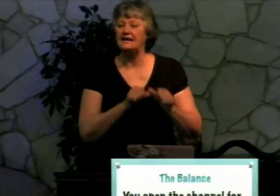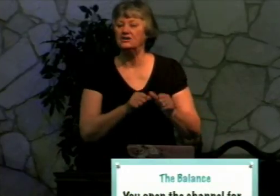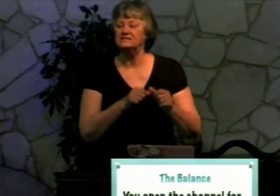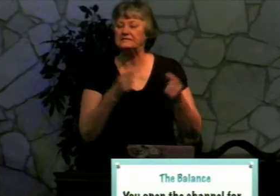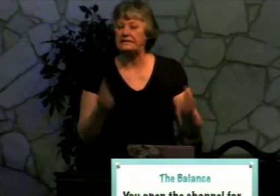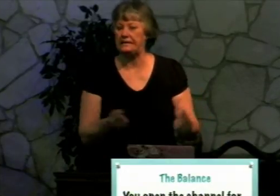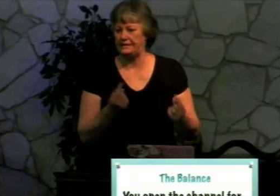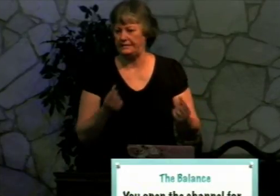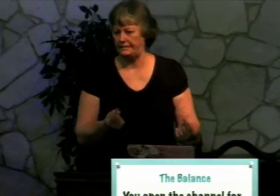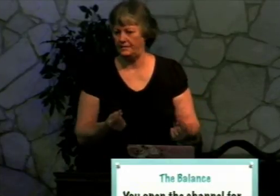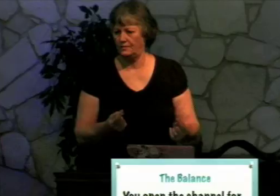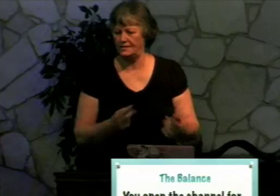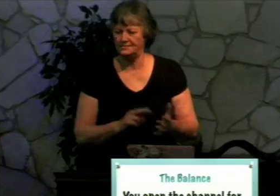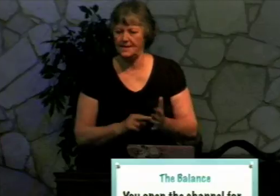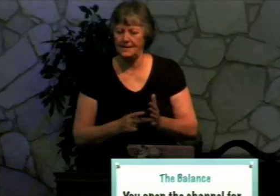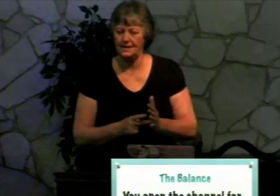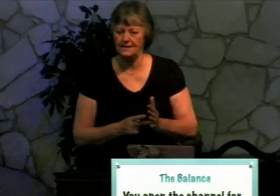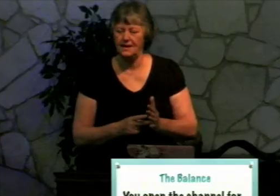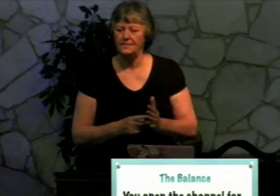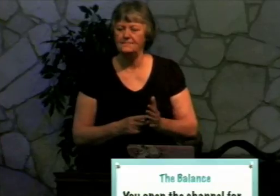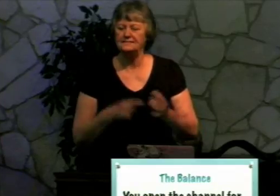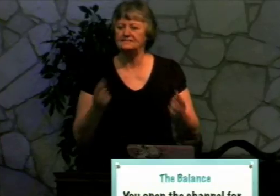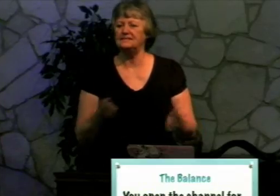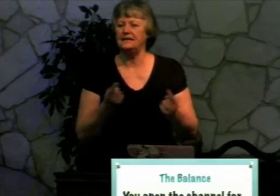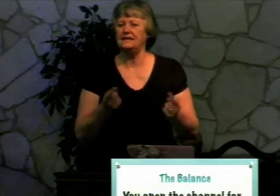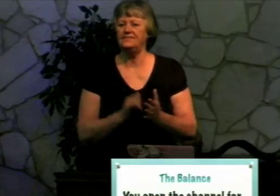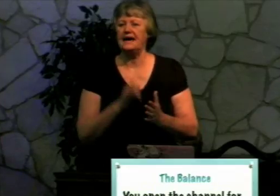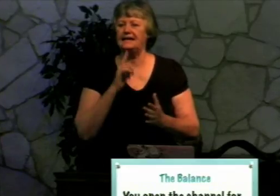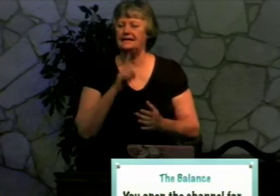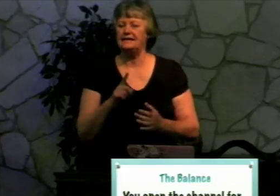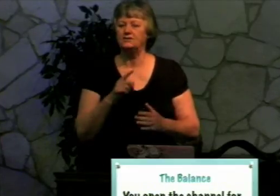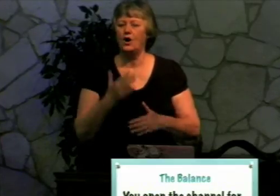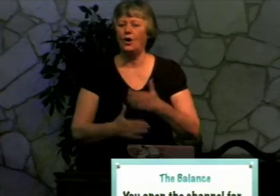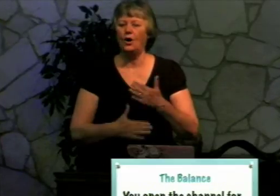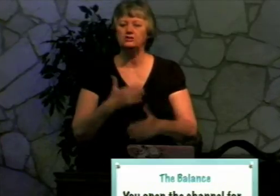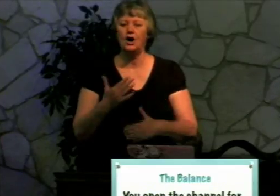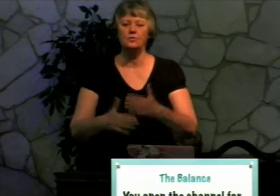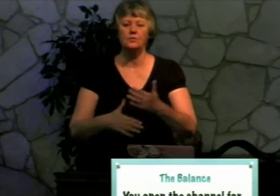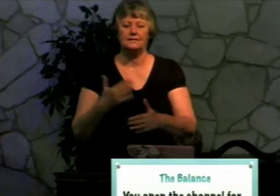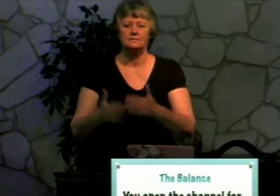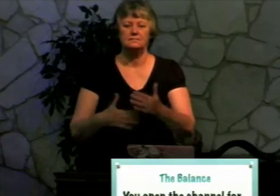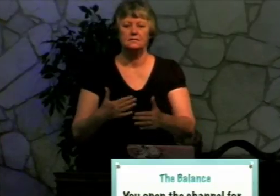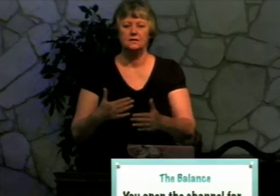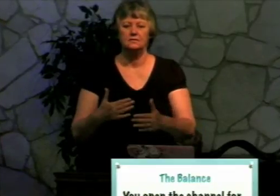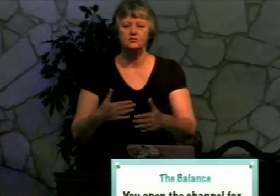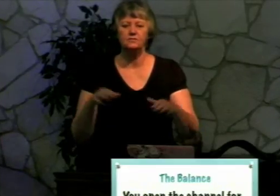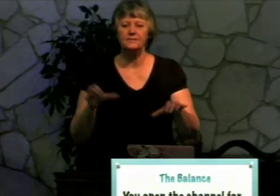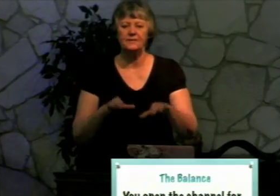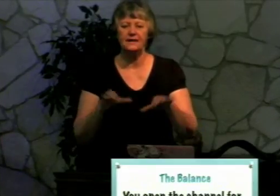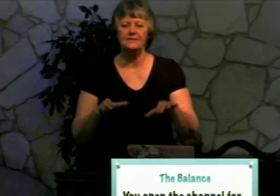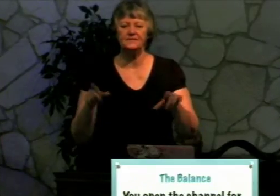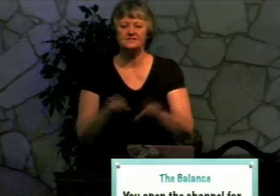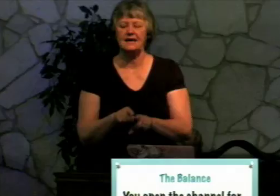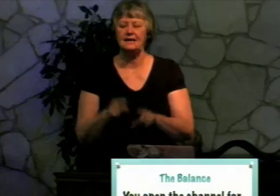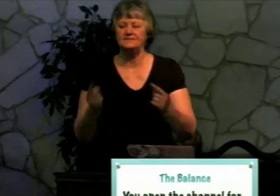lifestyle sin, what does that mean? That means sin that is ongoing. You repeat the same